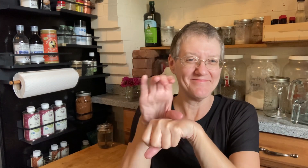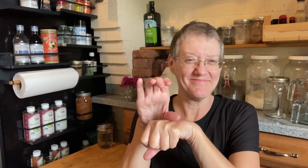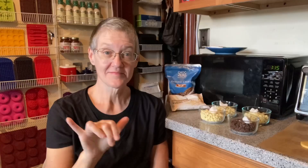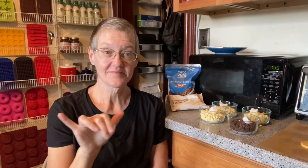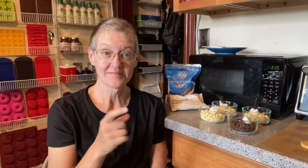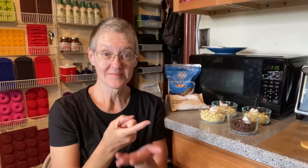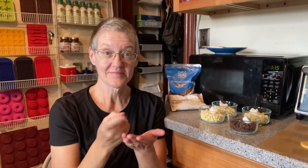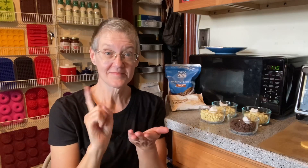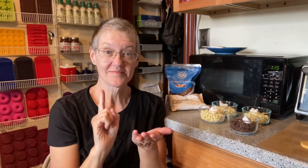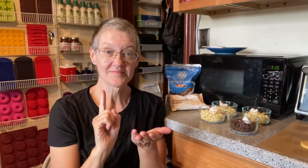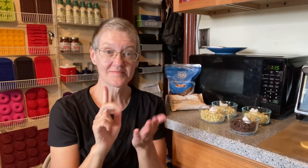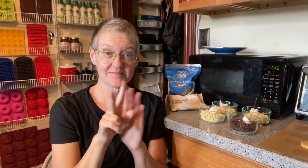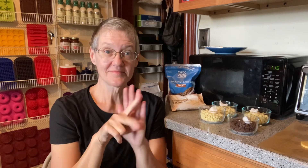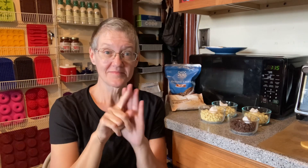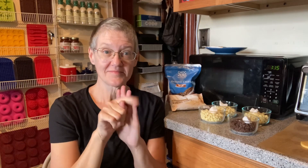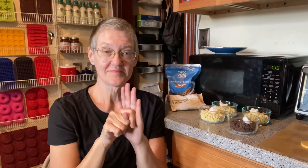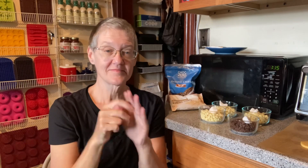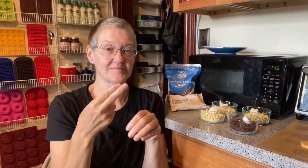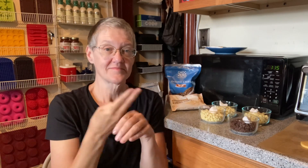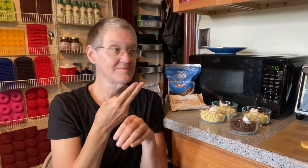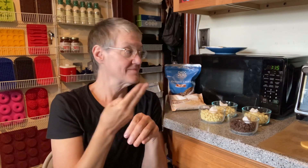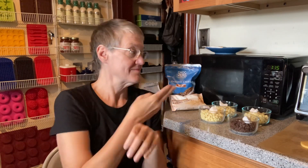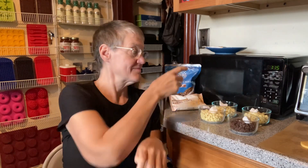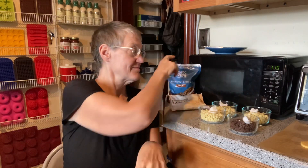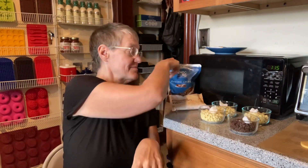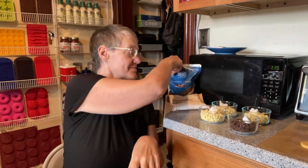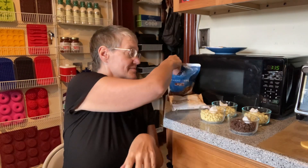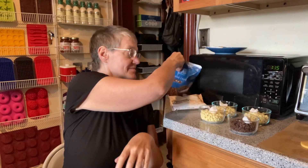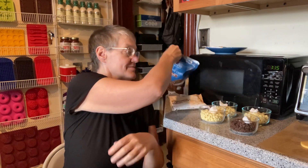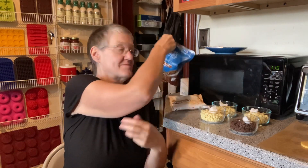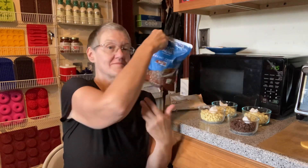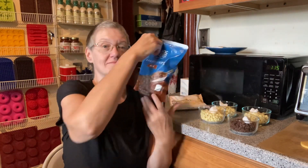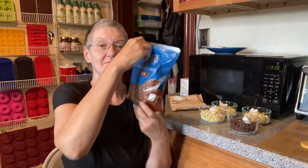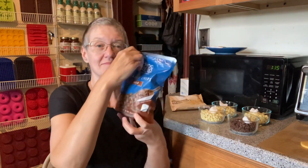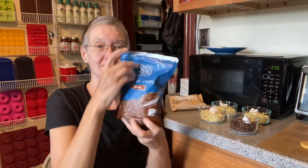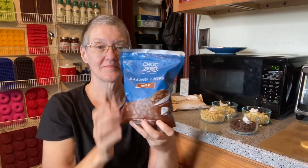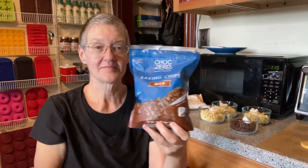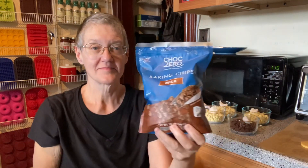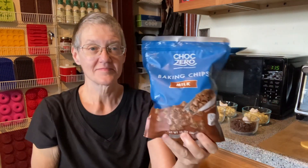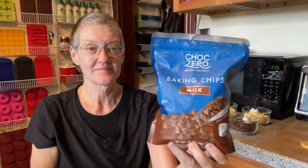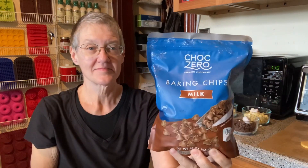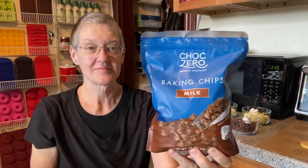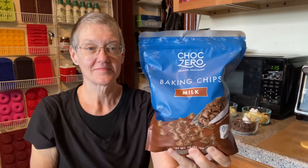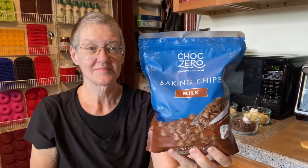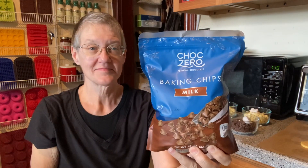chocolate. Now this is the type of chocolate we used in last week's video.